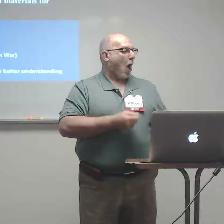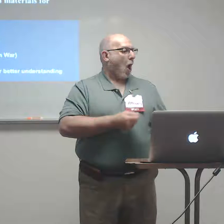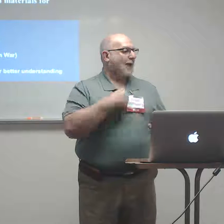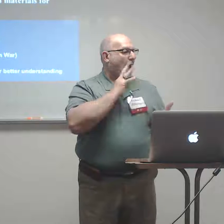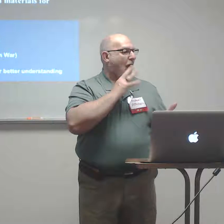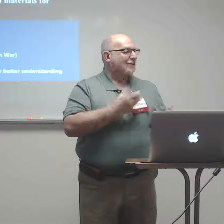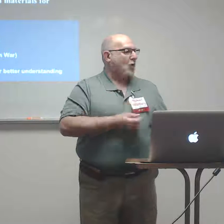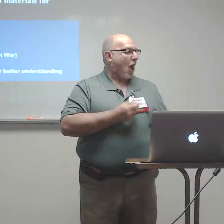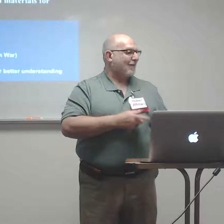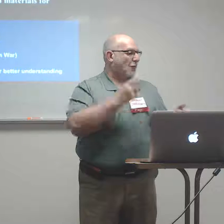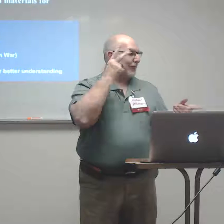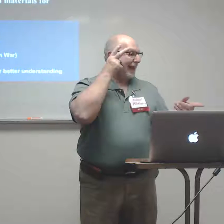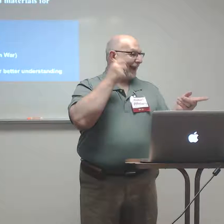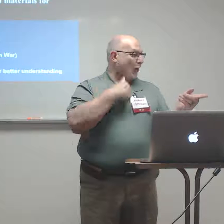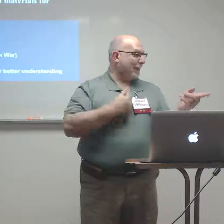I talk soft. I know you can hear me.